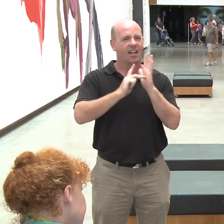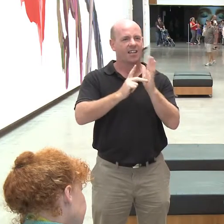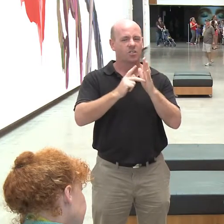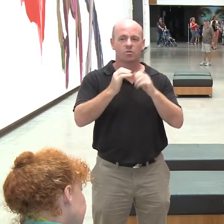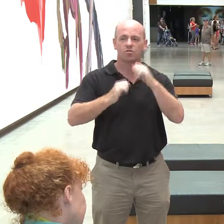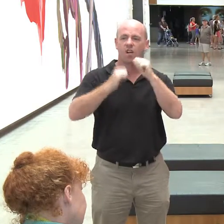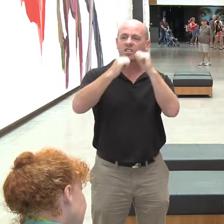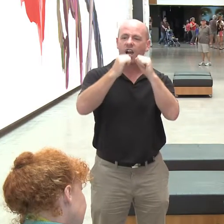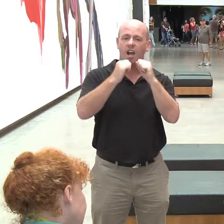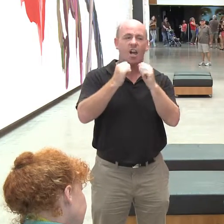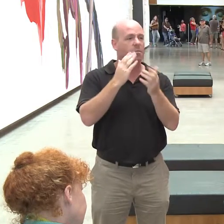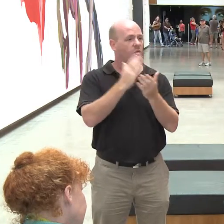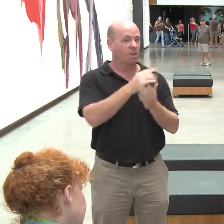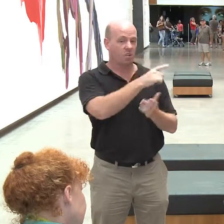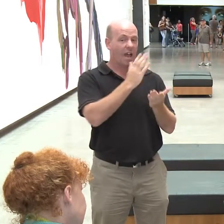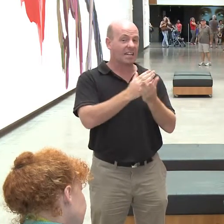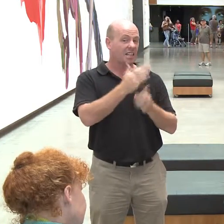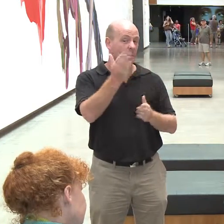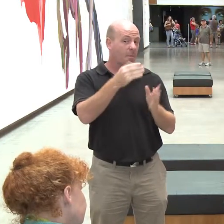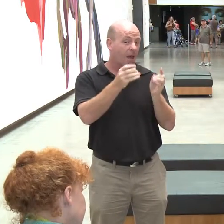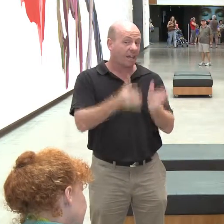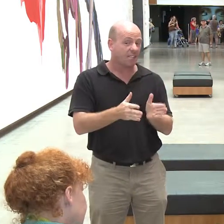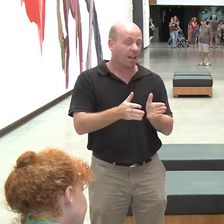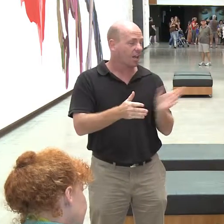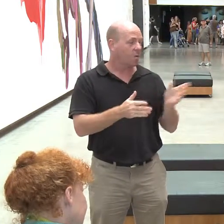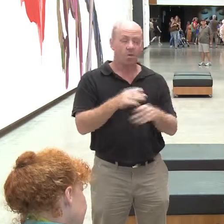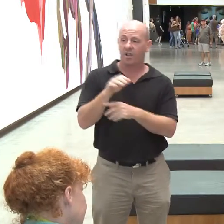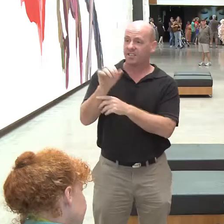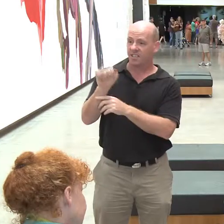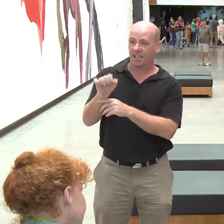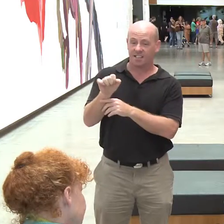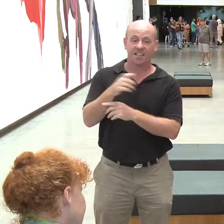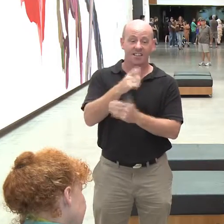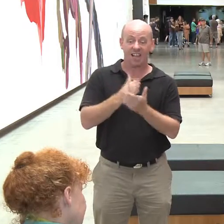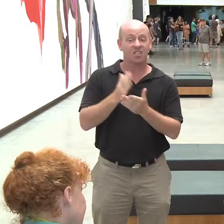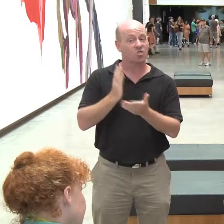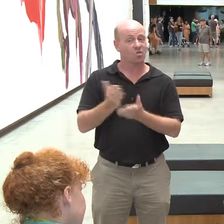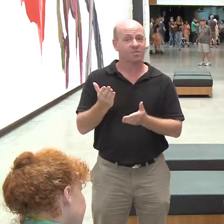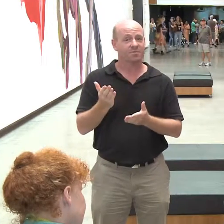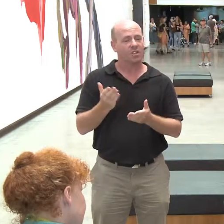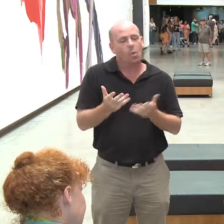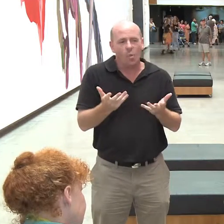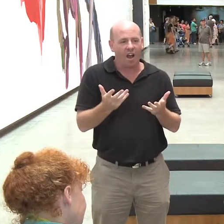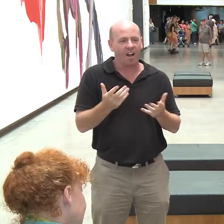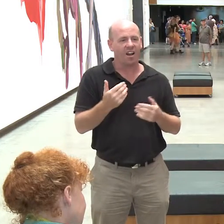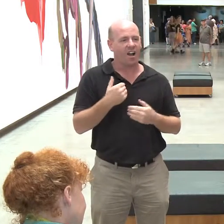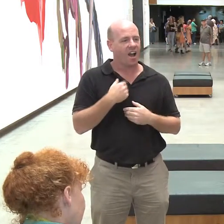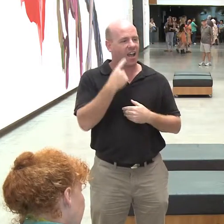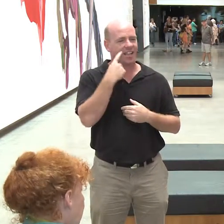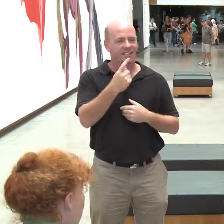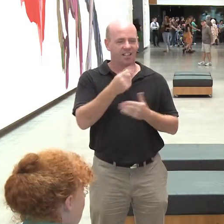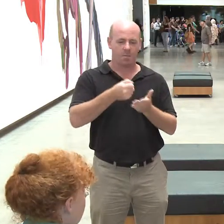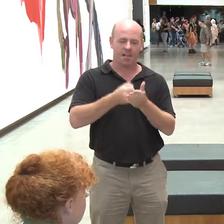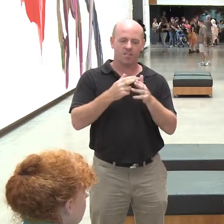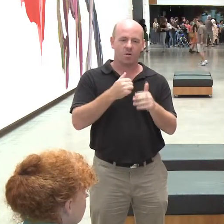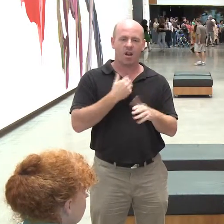structure, basically you're a painter. Yes, that's actually true. That's where I see the basis for